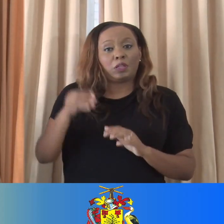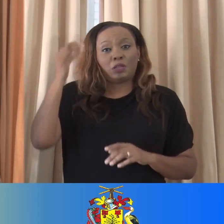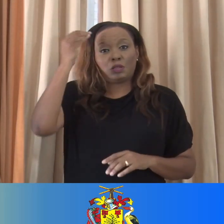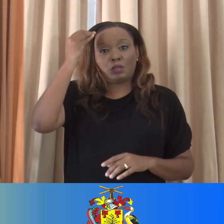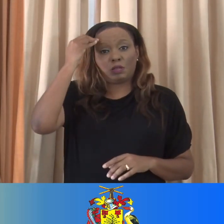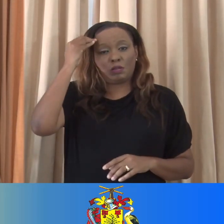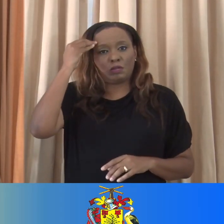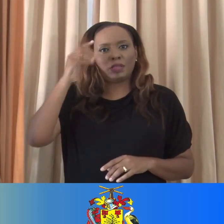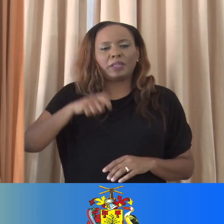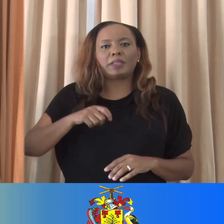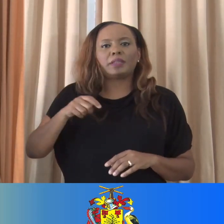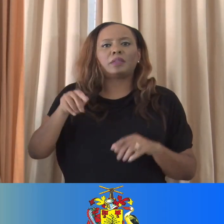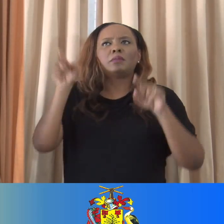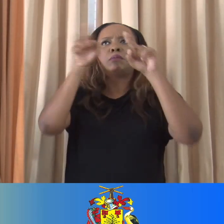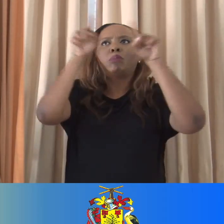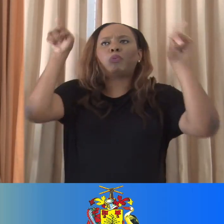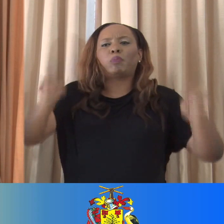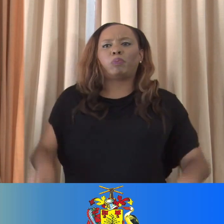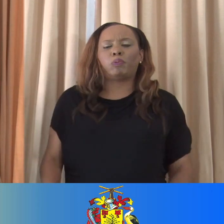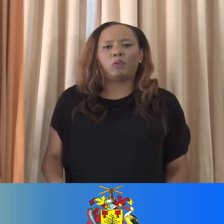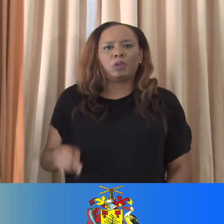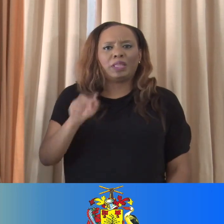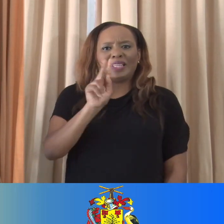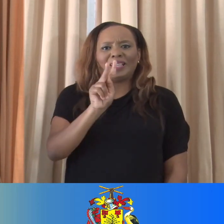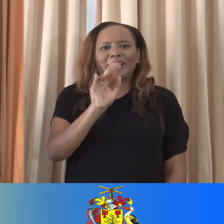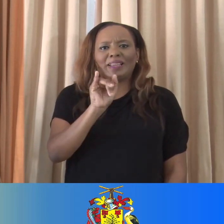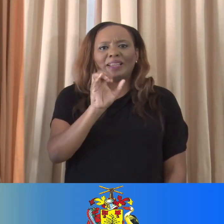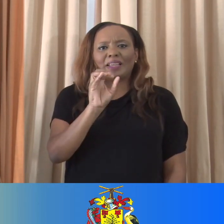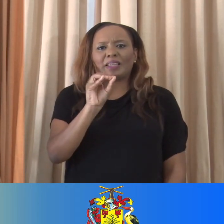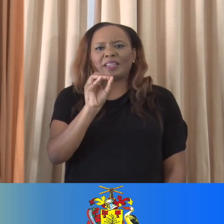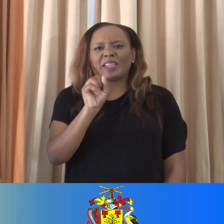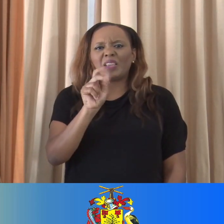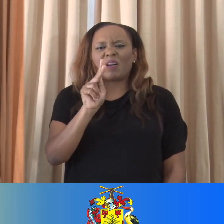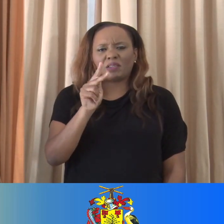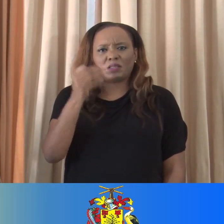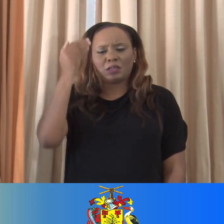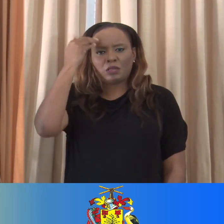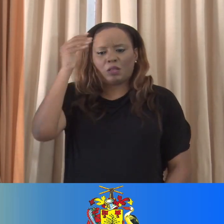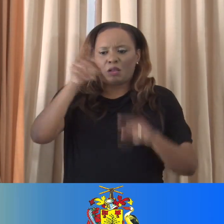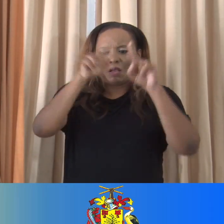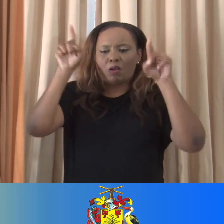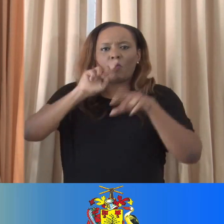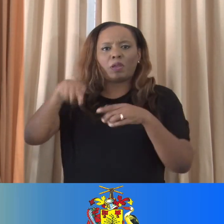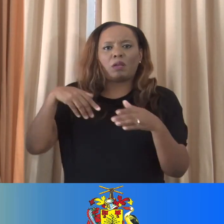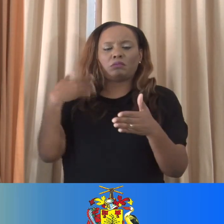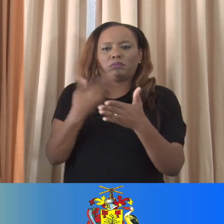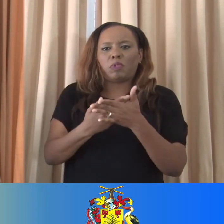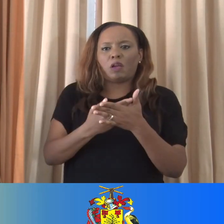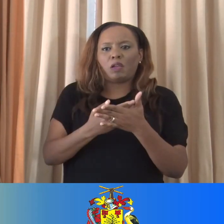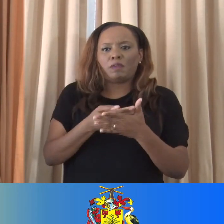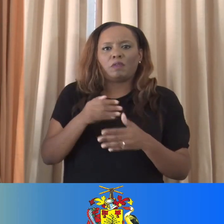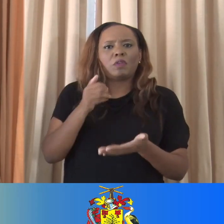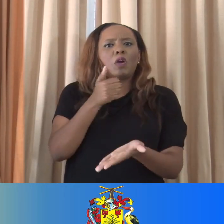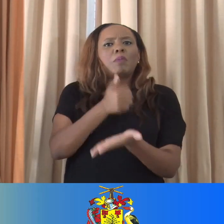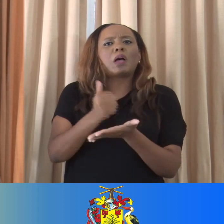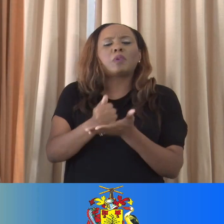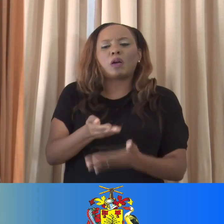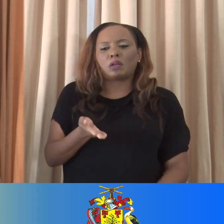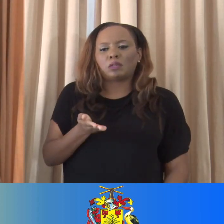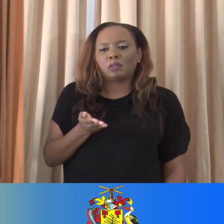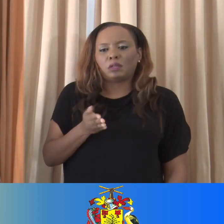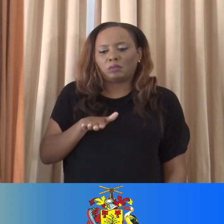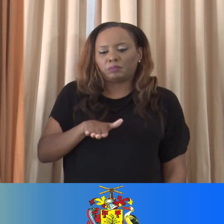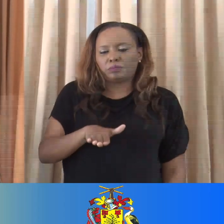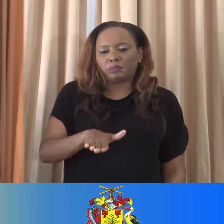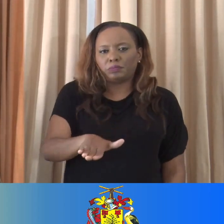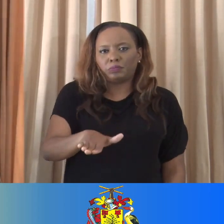So we have placed sanitizers there. We have our representatives as you come into the hall, making sure that you're